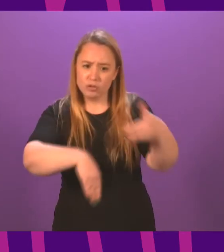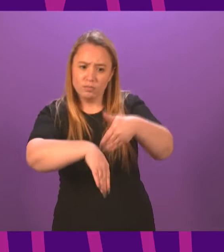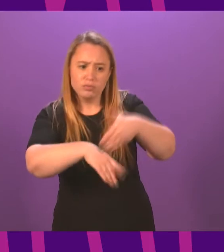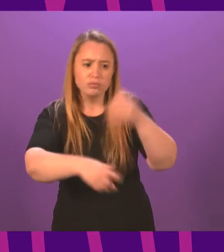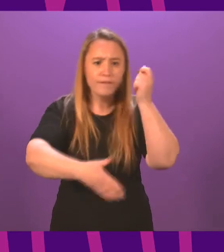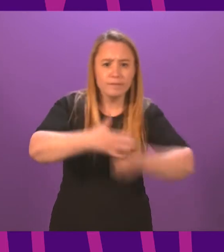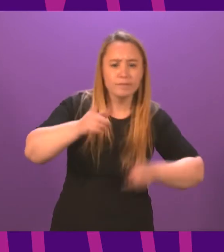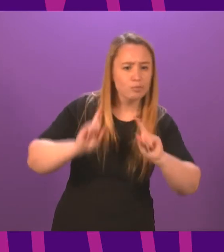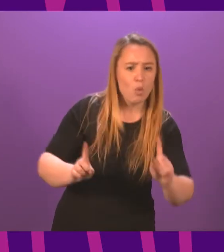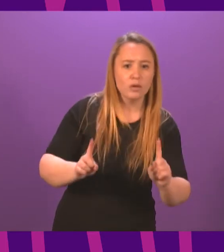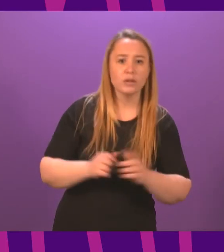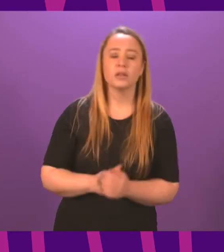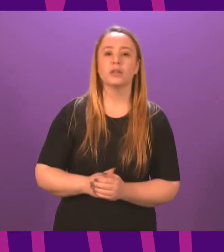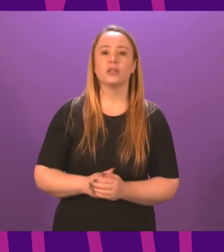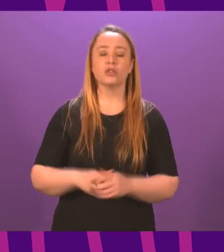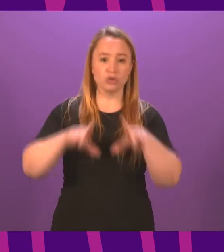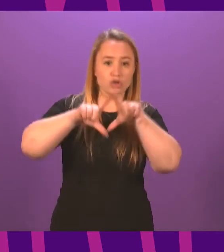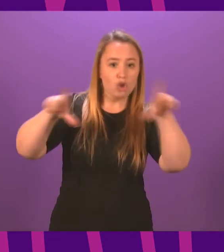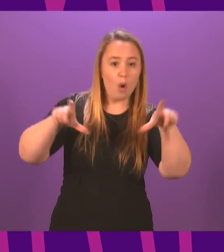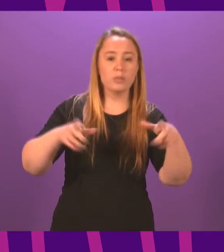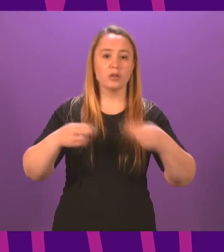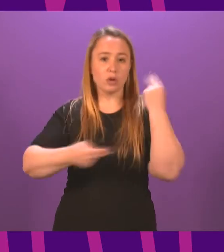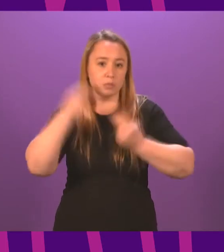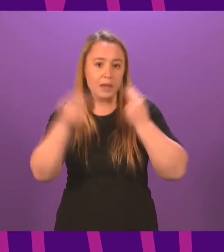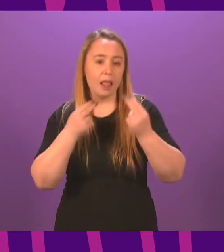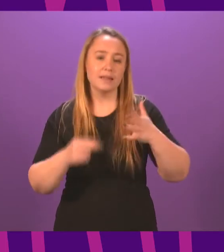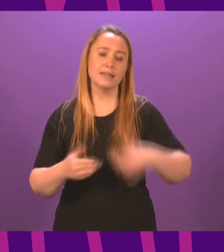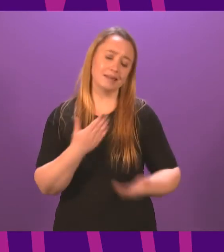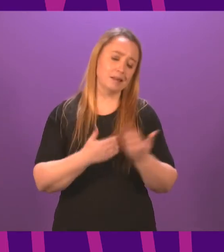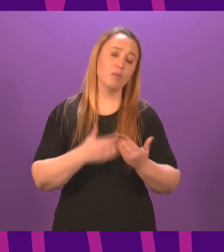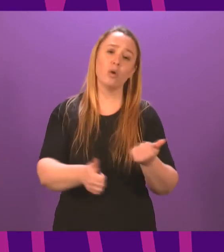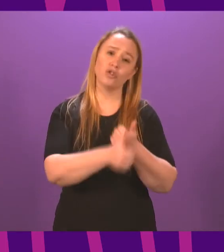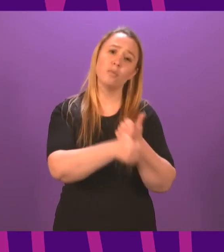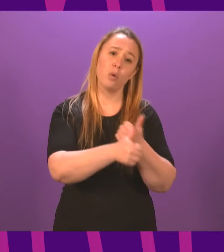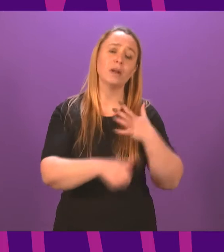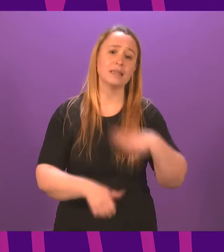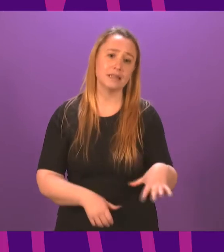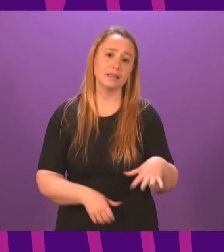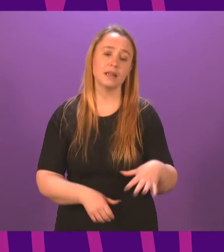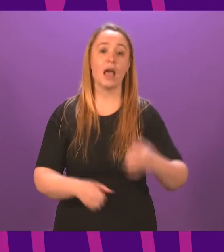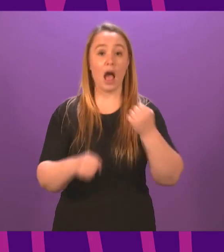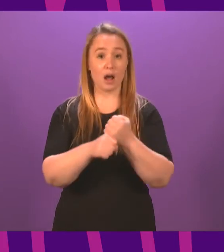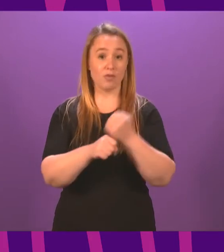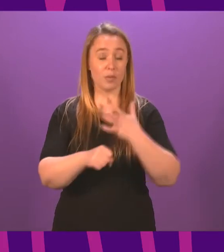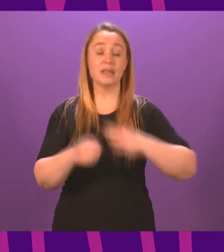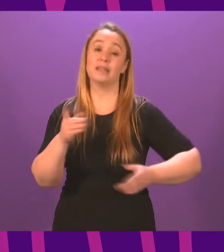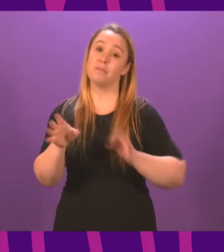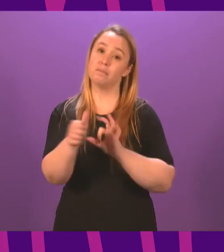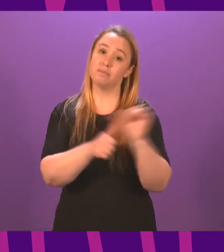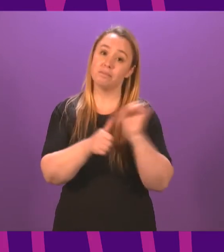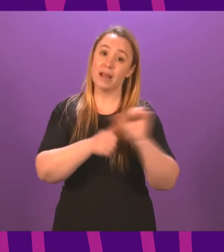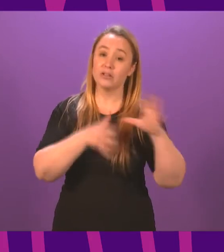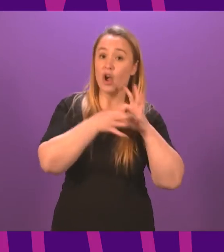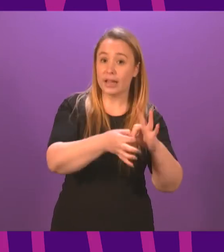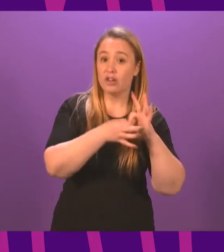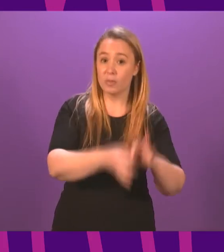On business restrictions, retail and hospitality firms need greater support. And above all, the Scottish Government needs to engage better and produce